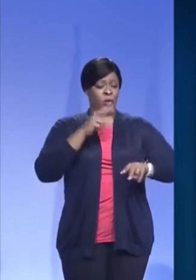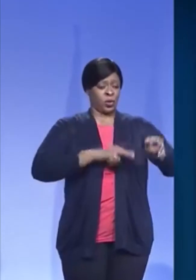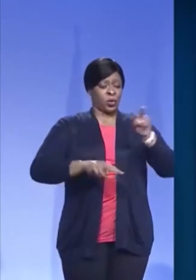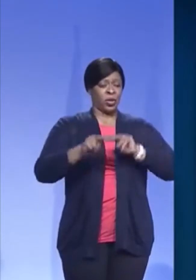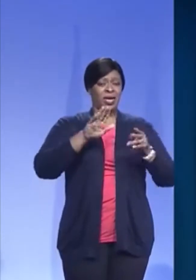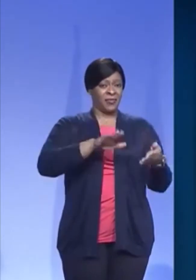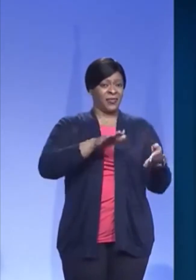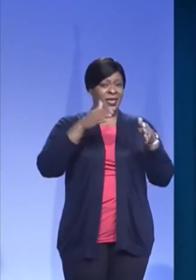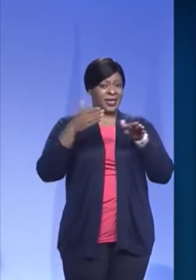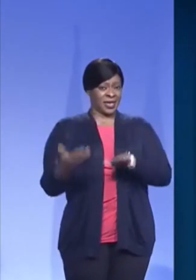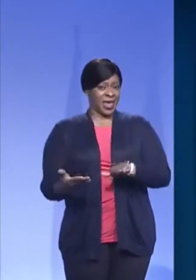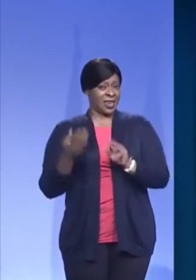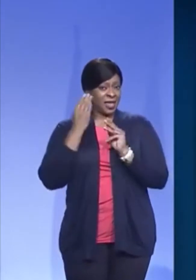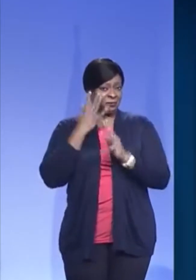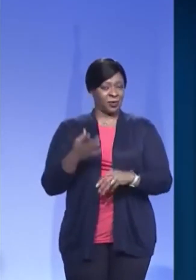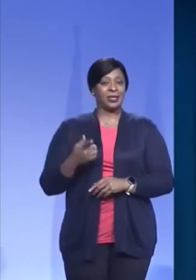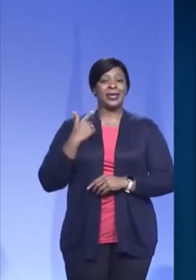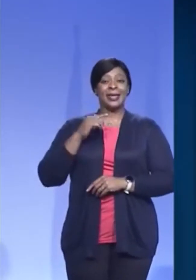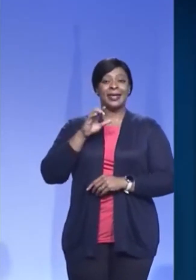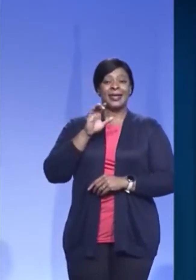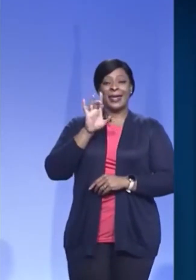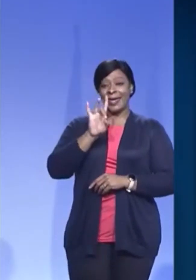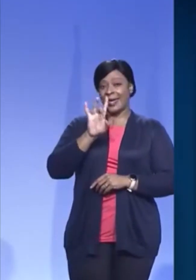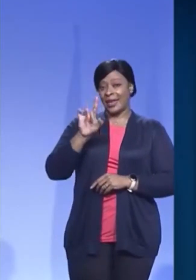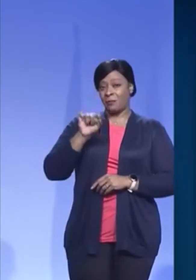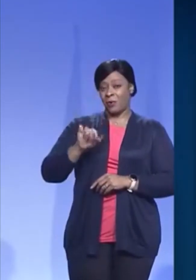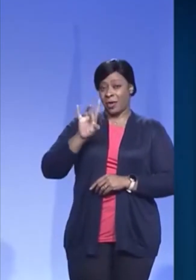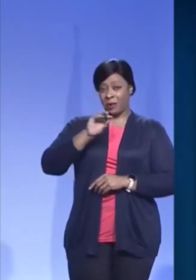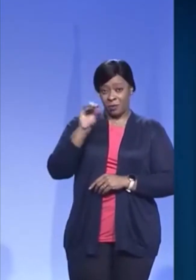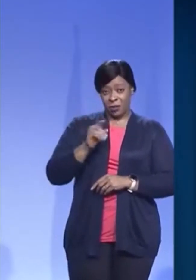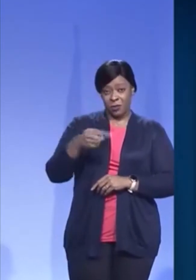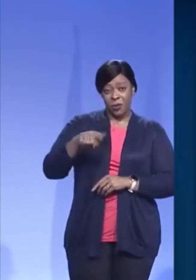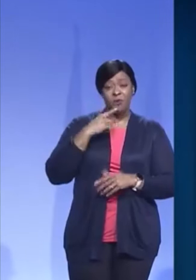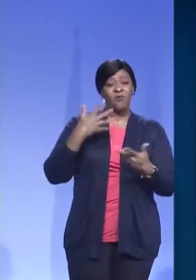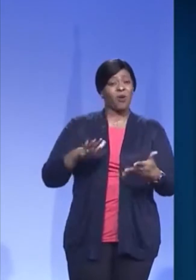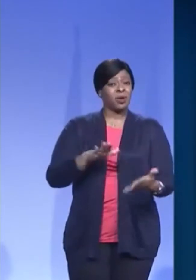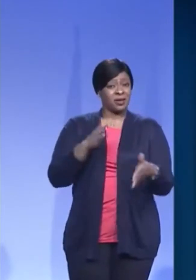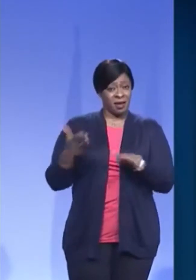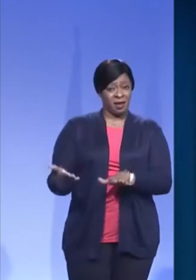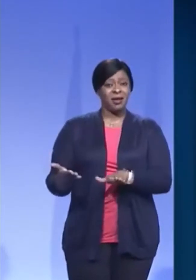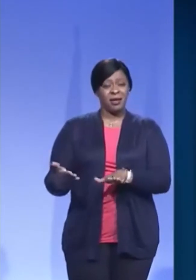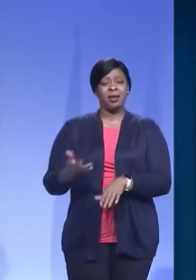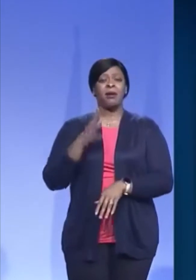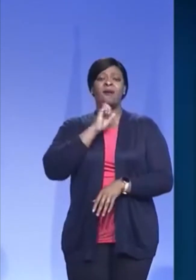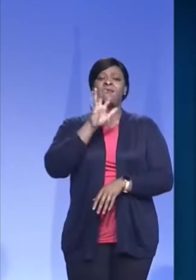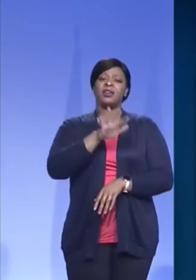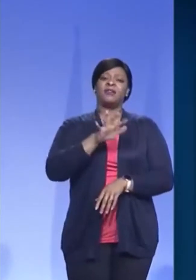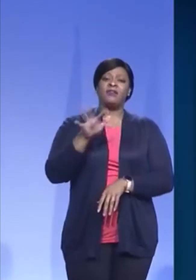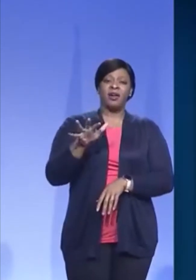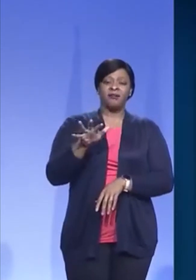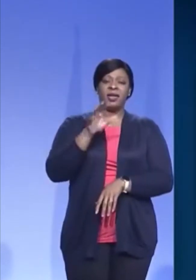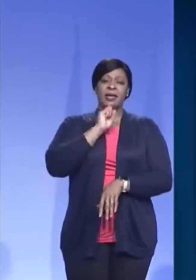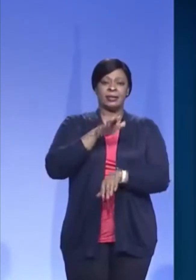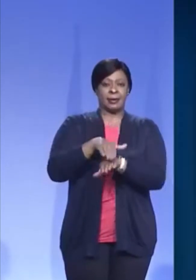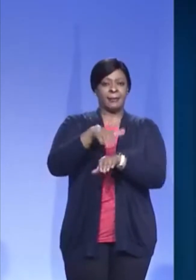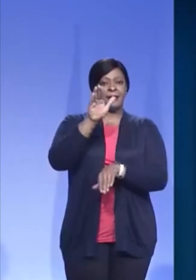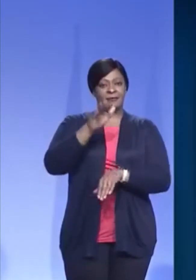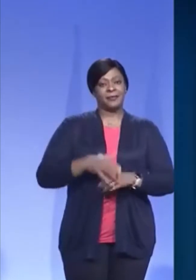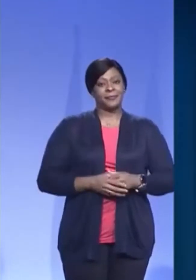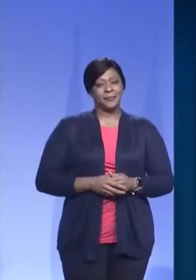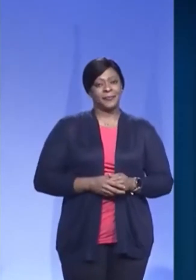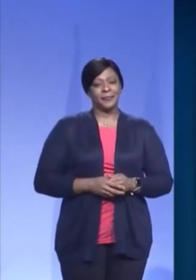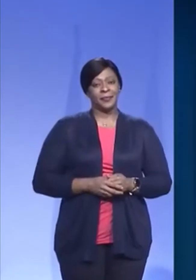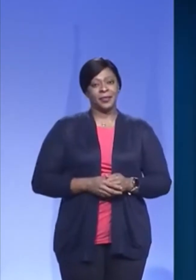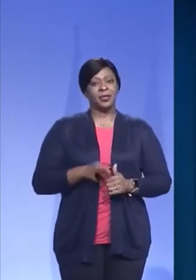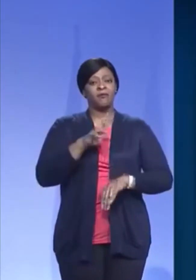death data, we see that 88.8% of those who have died are 55 years of age and older. But